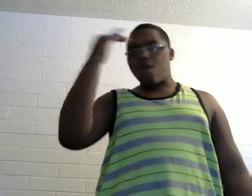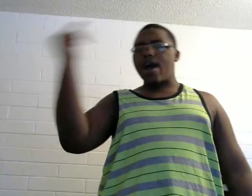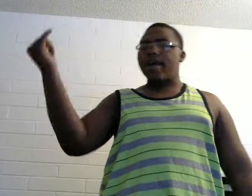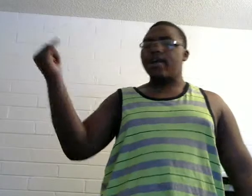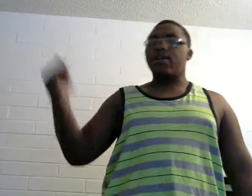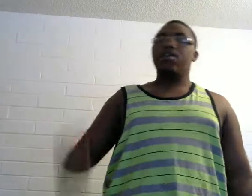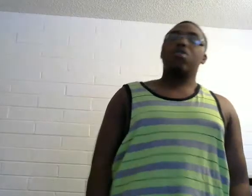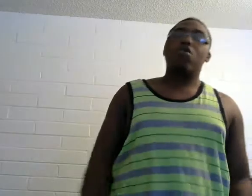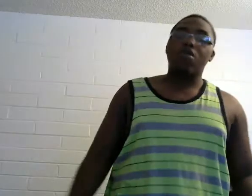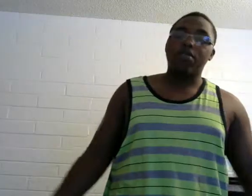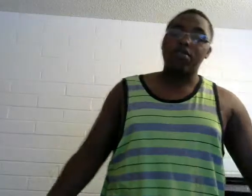why, or there's also